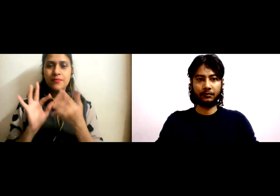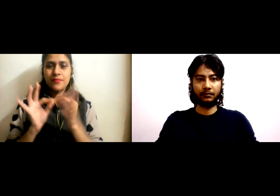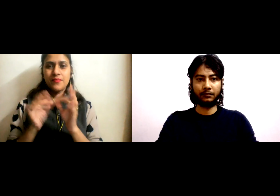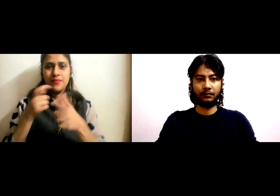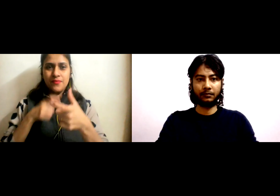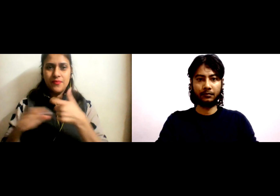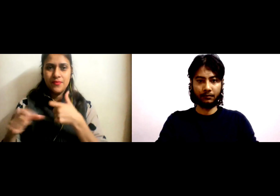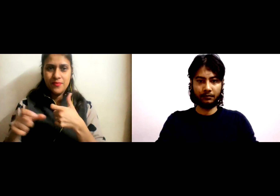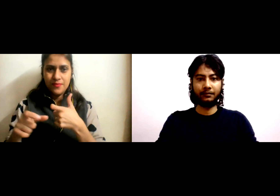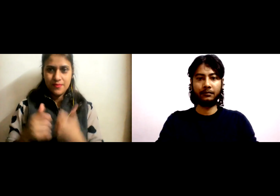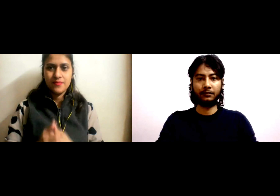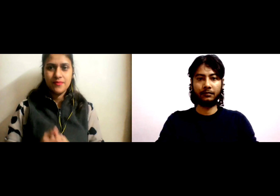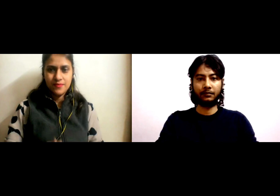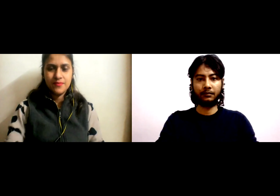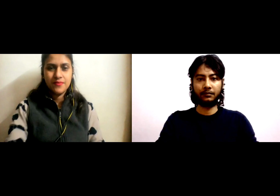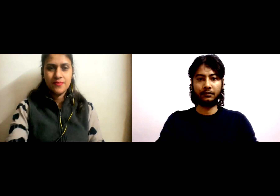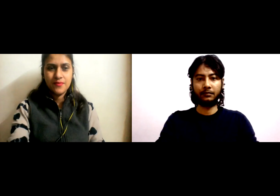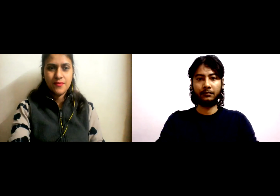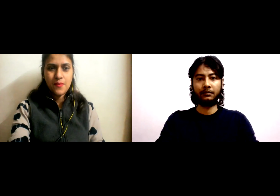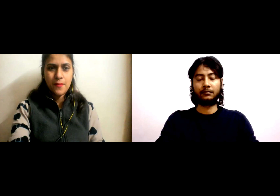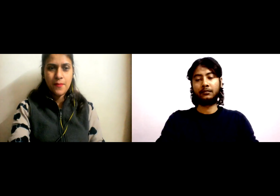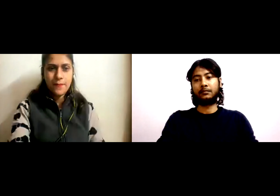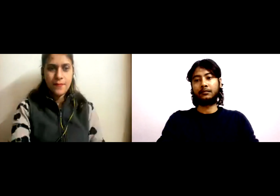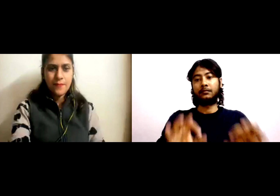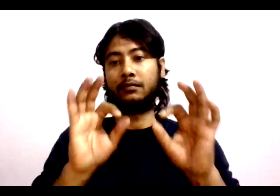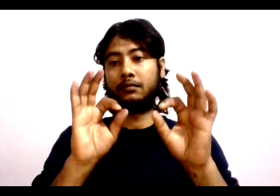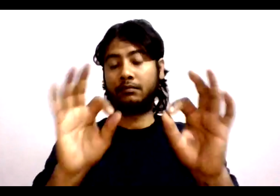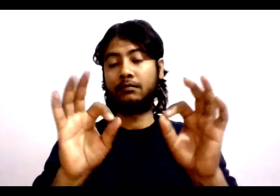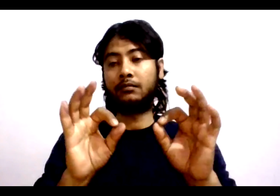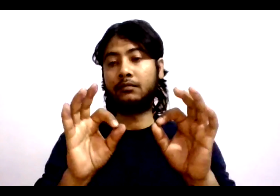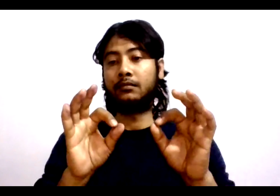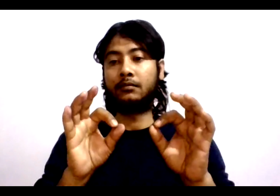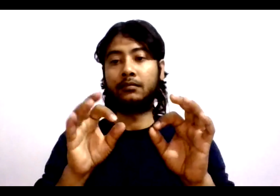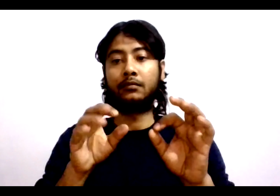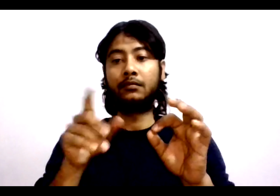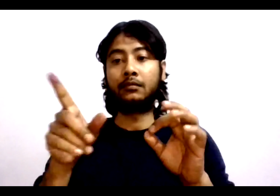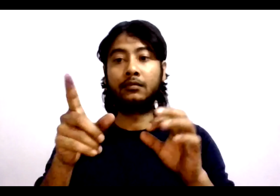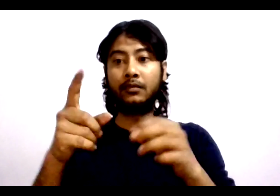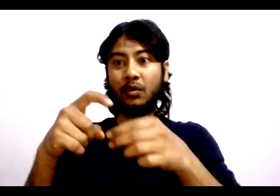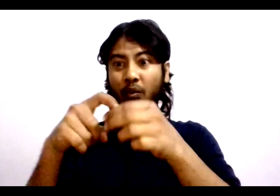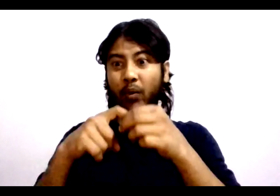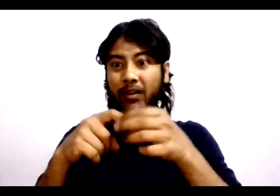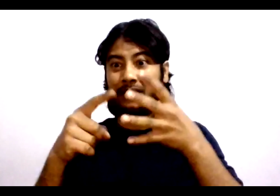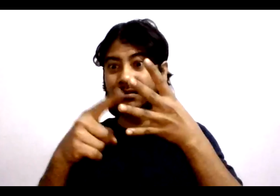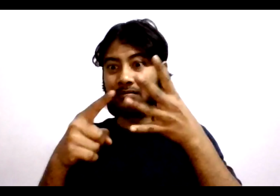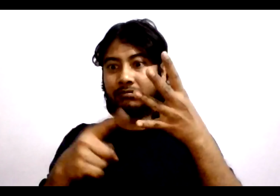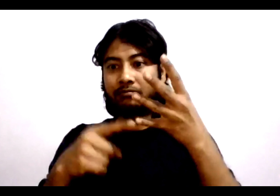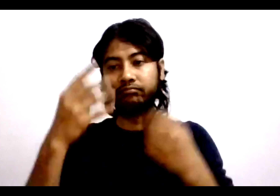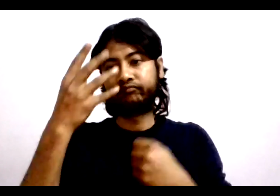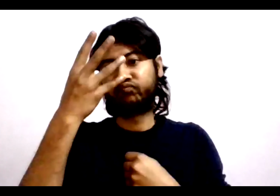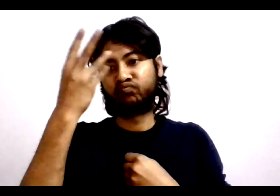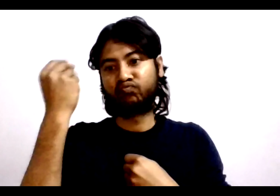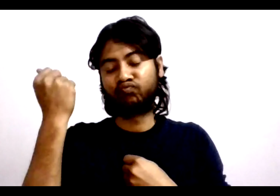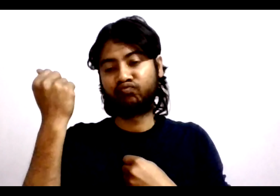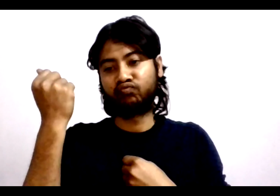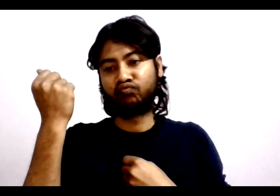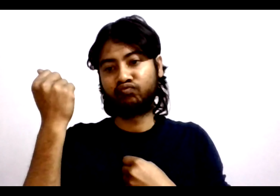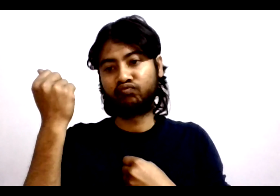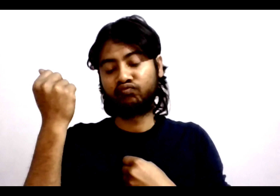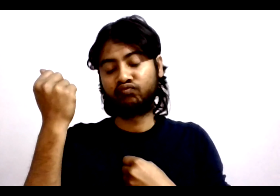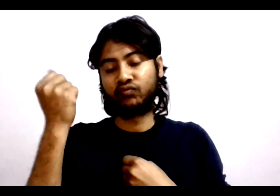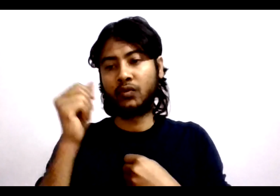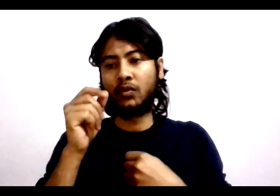these two are my, I forgot what were your remaining two questions. Yes, I think one Yeah, perhaps so you said